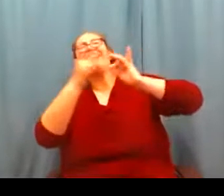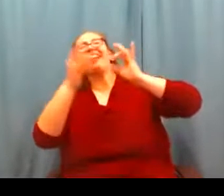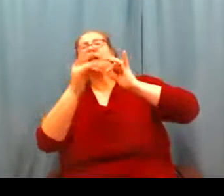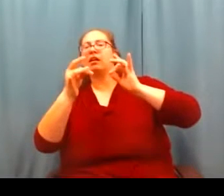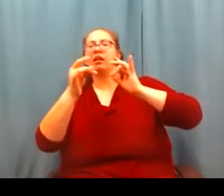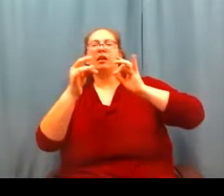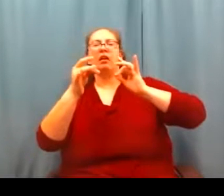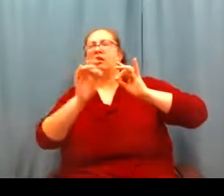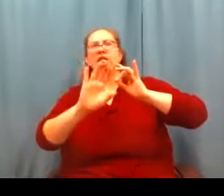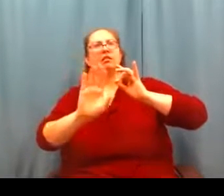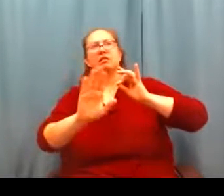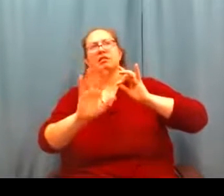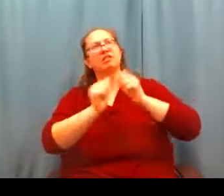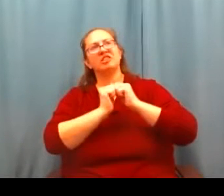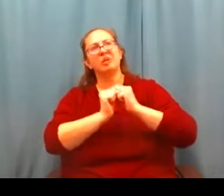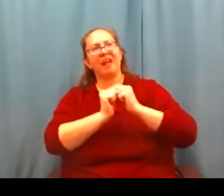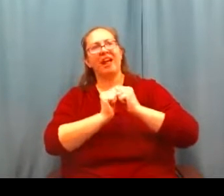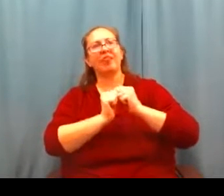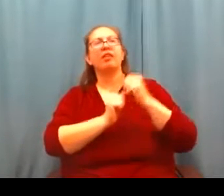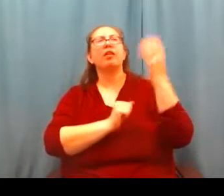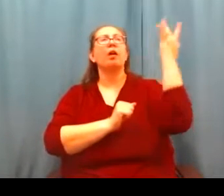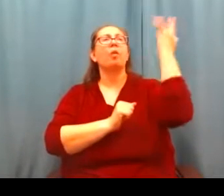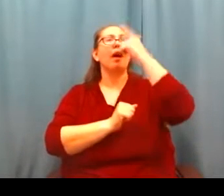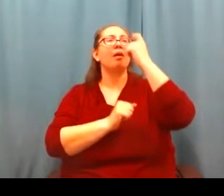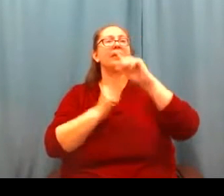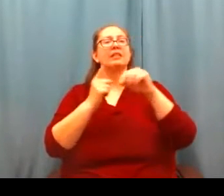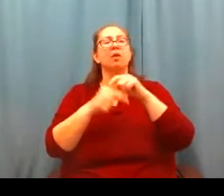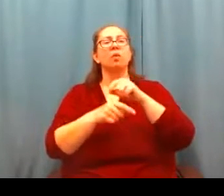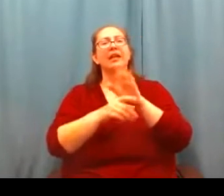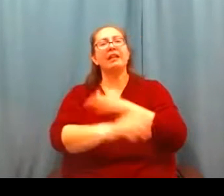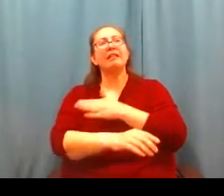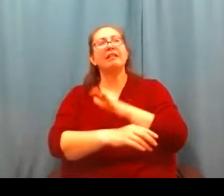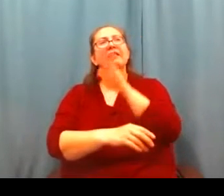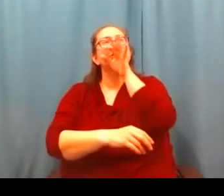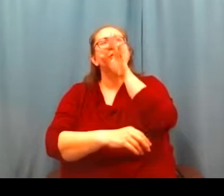singing together, because singing is expelling a lot of air.